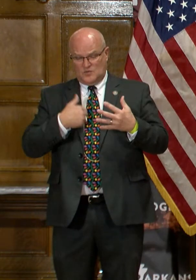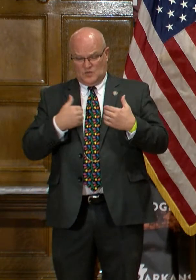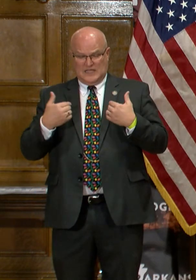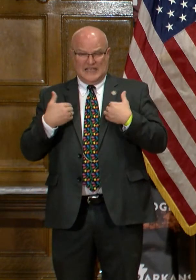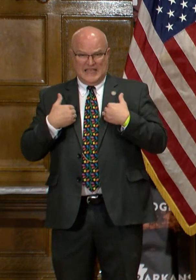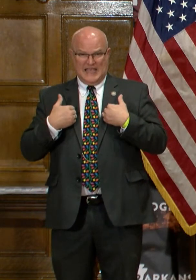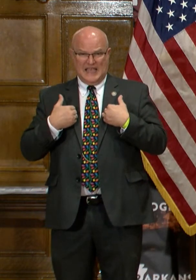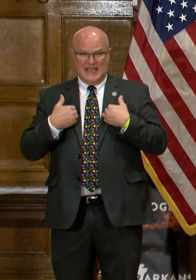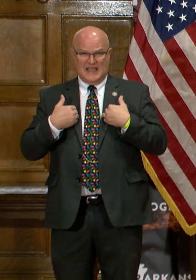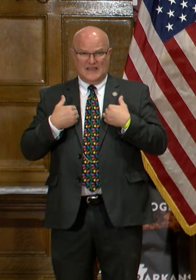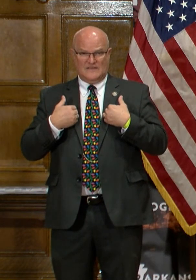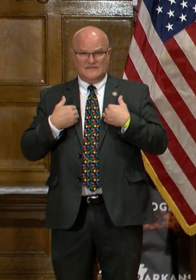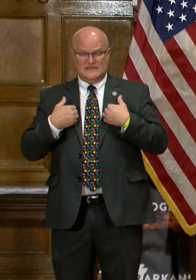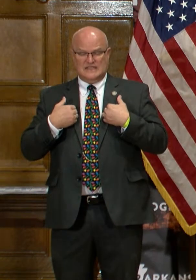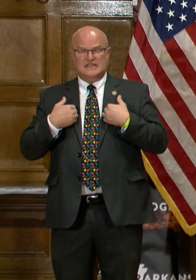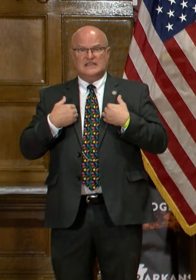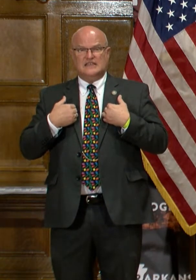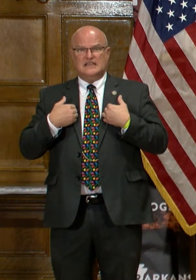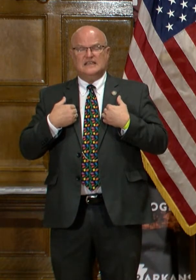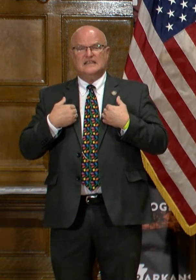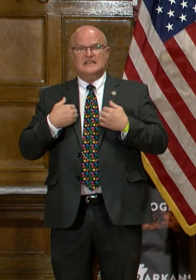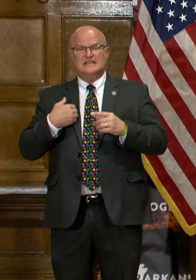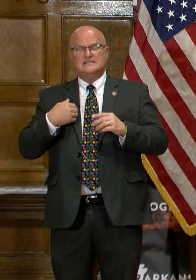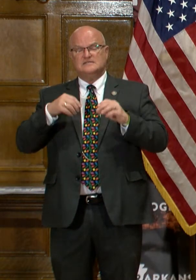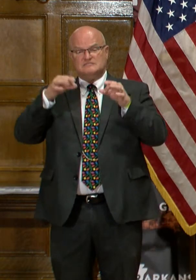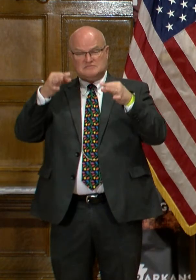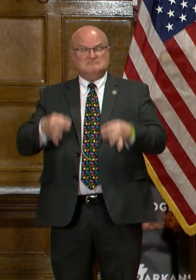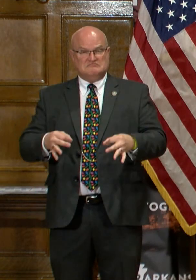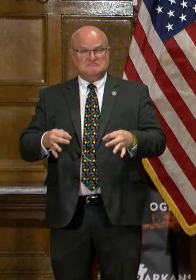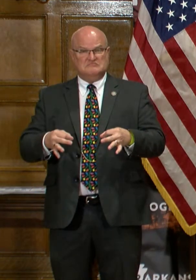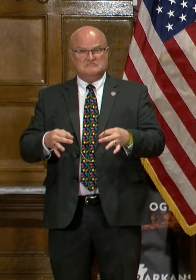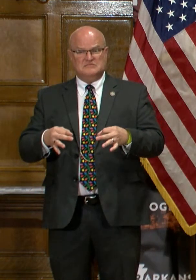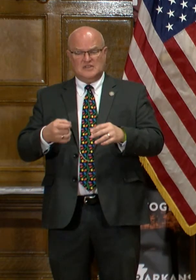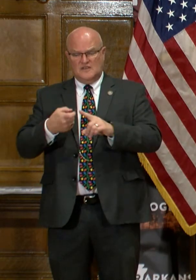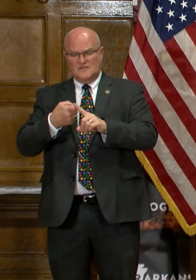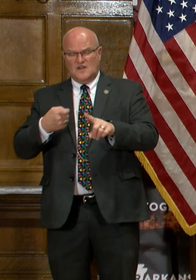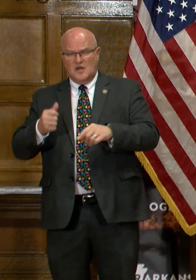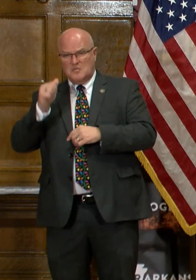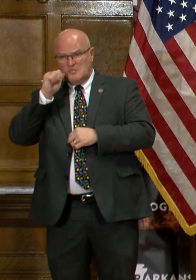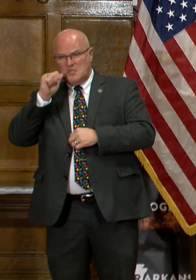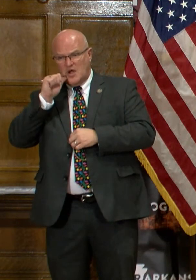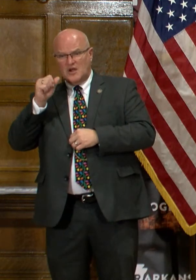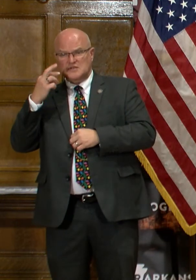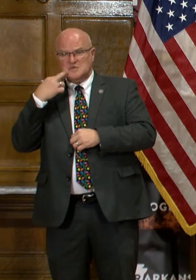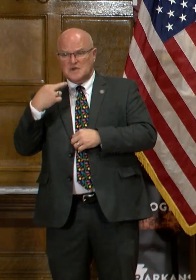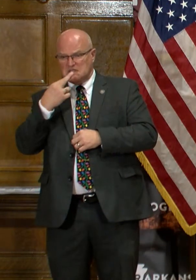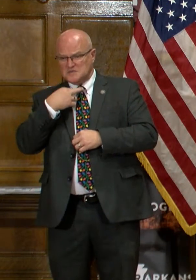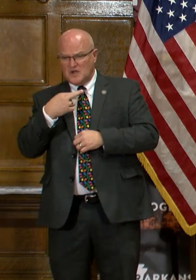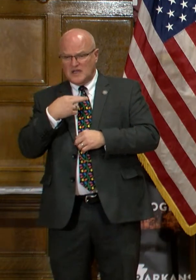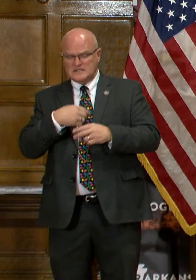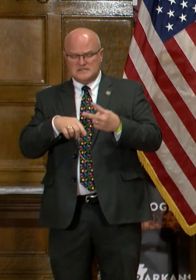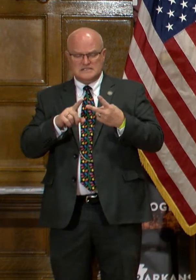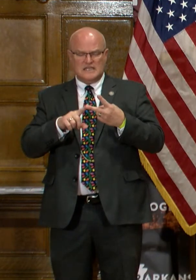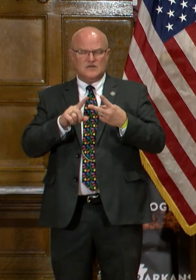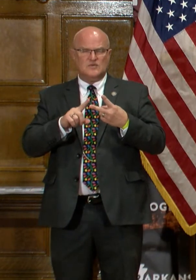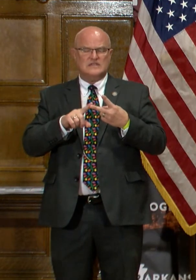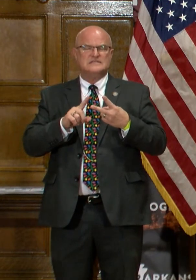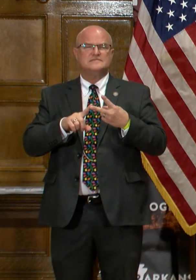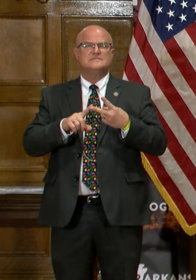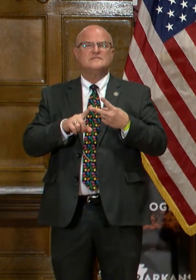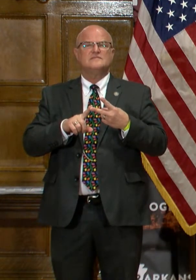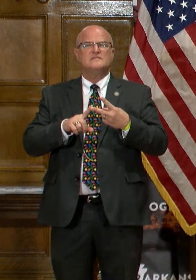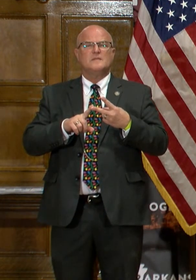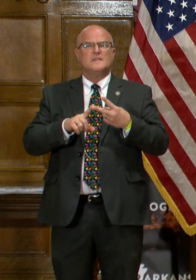have is conclusive on that question of whether it's coming from bars and restaurants. And second question along these